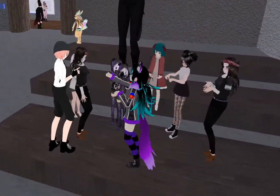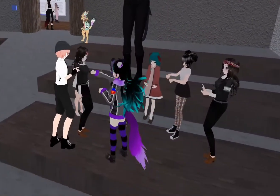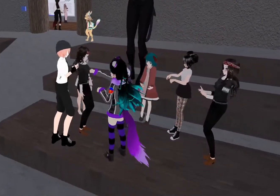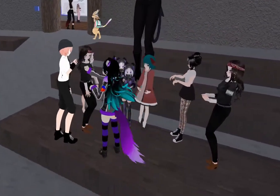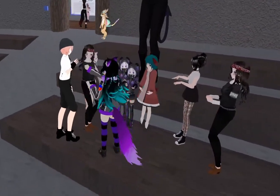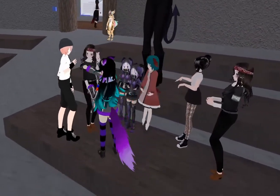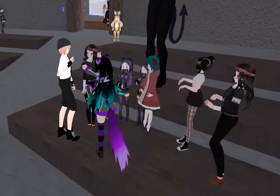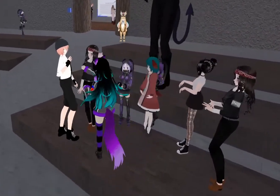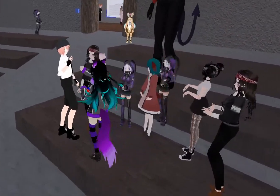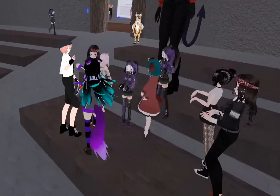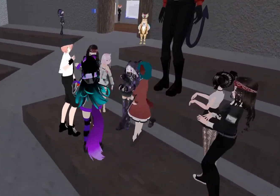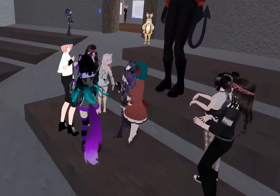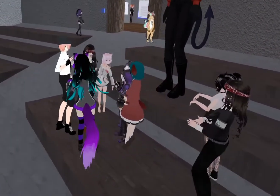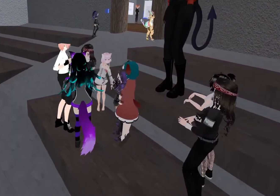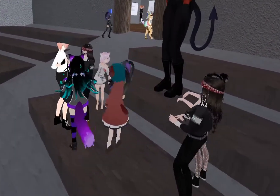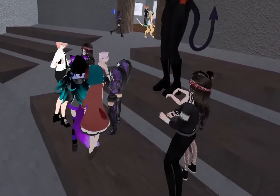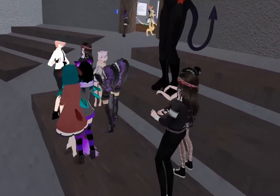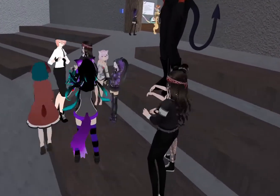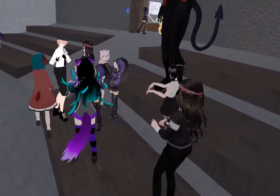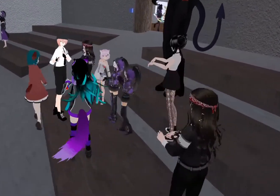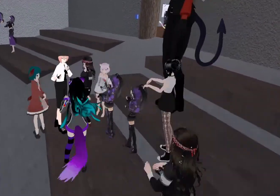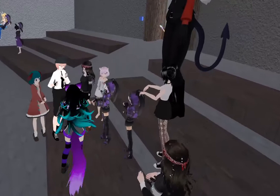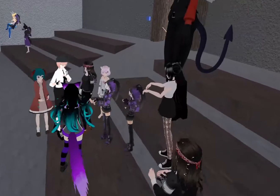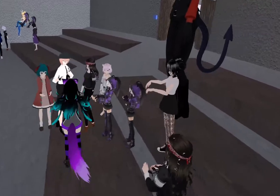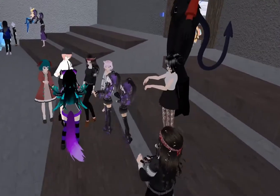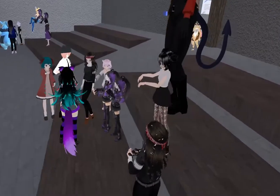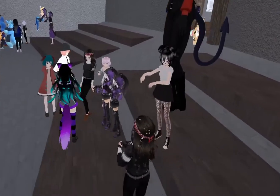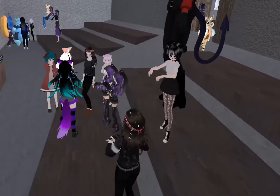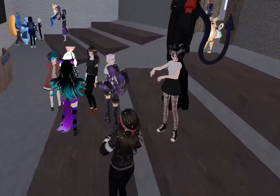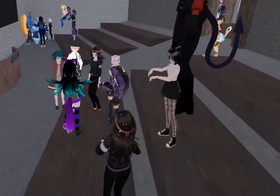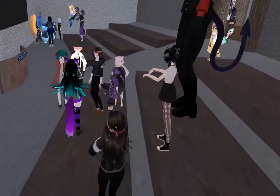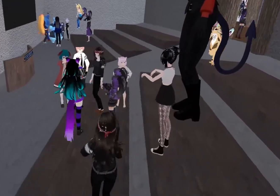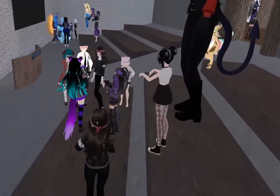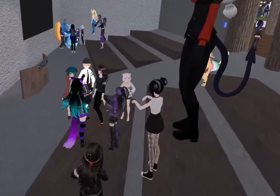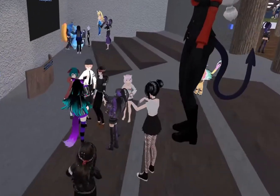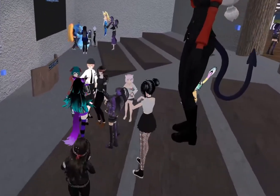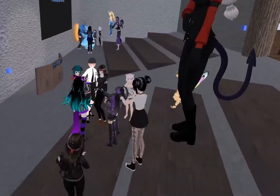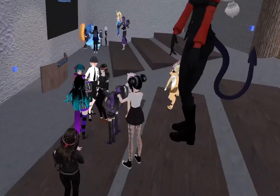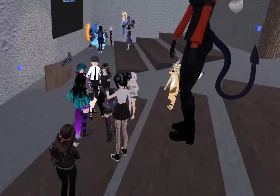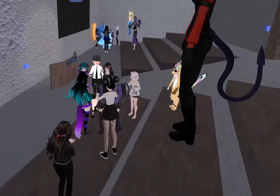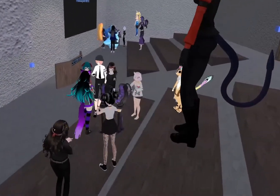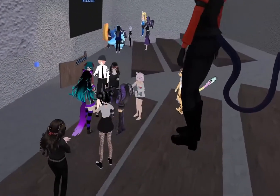it and then you hurt, you know? Wait, are you sure? Oh. Wait, what? Is this supposed to be